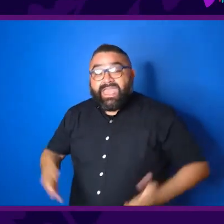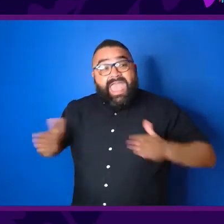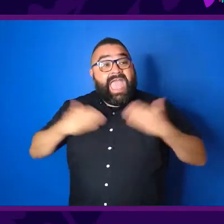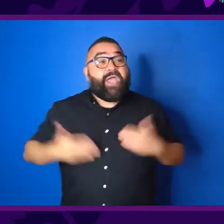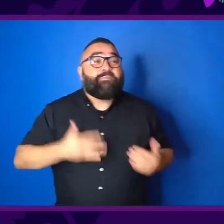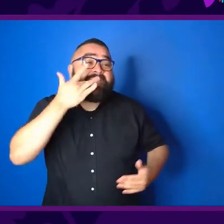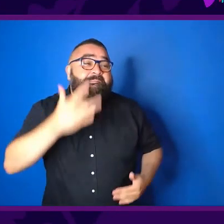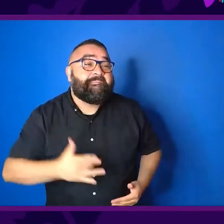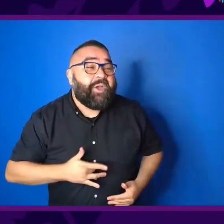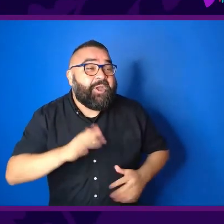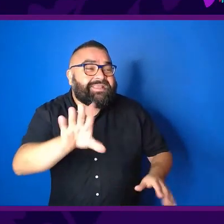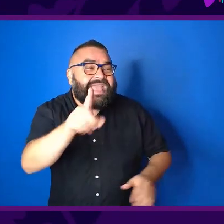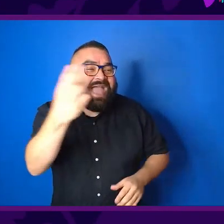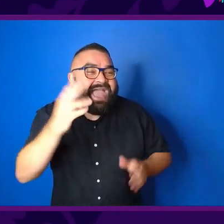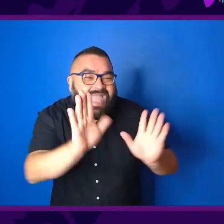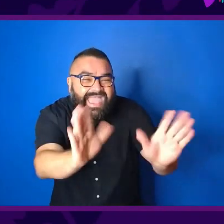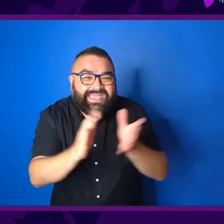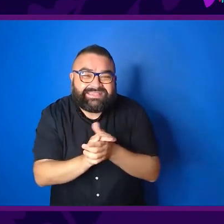G.